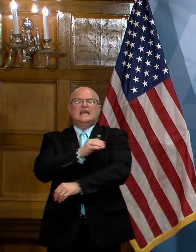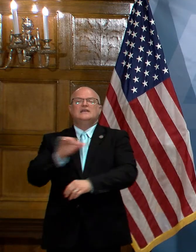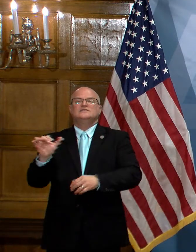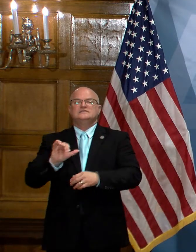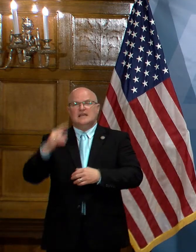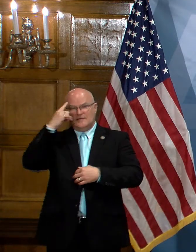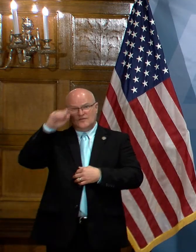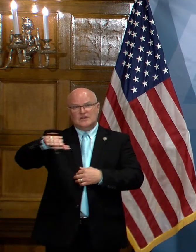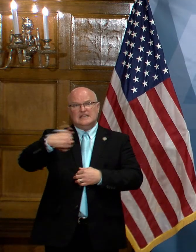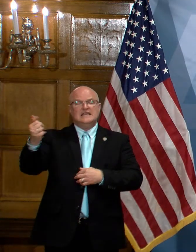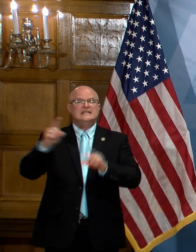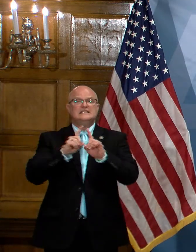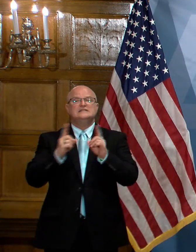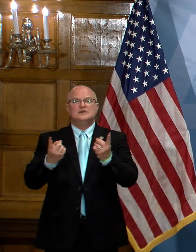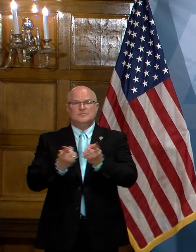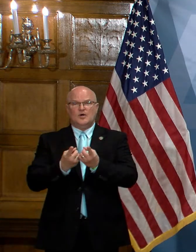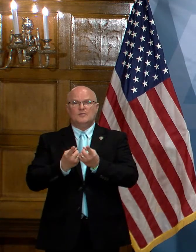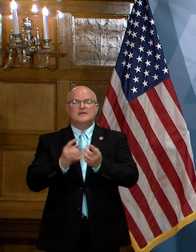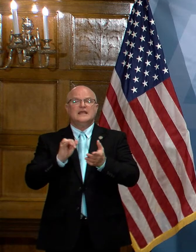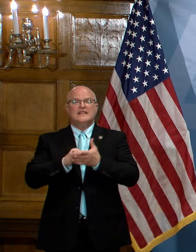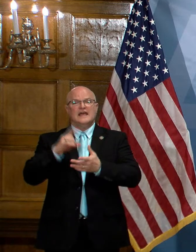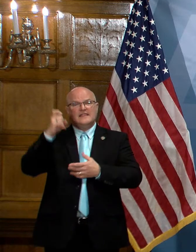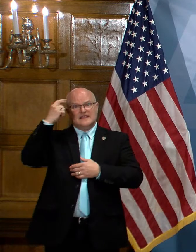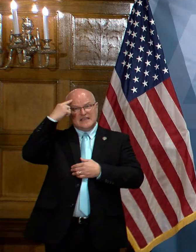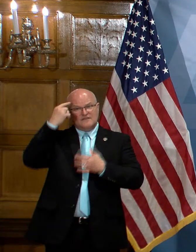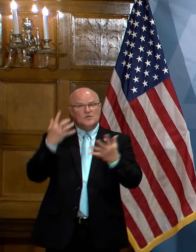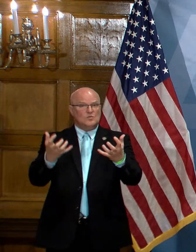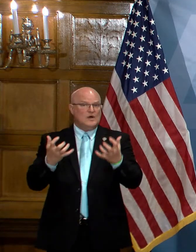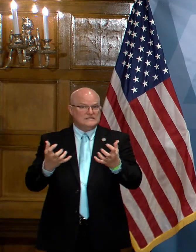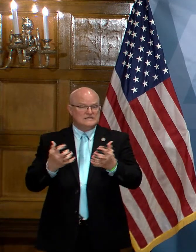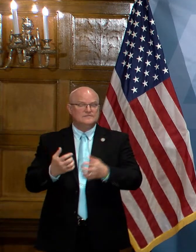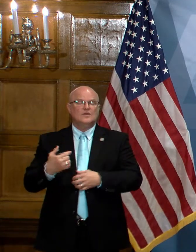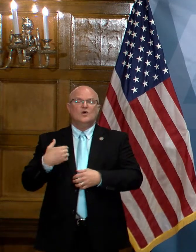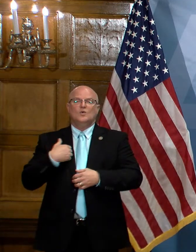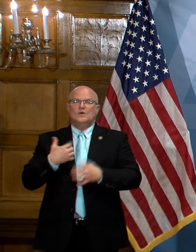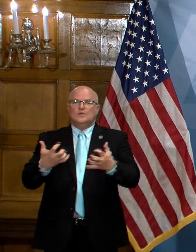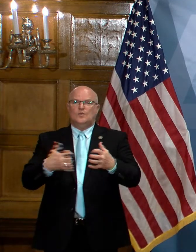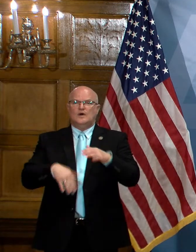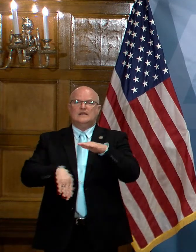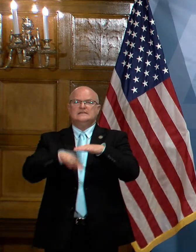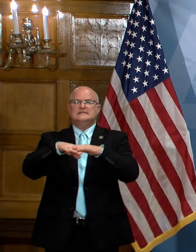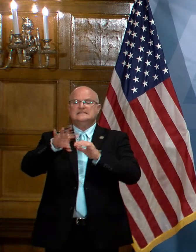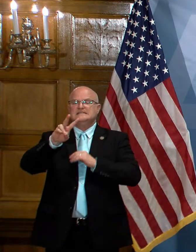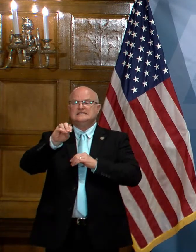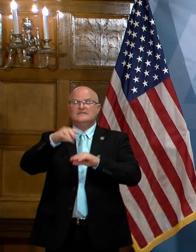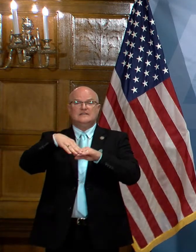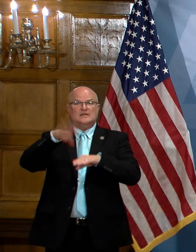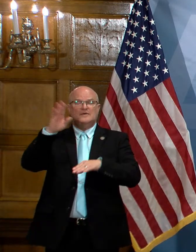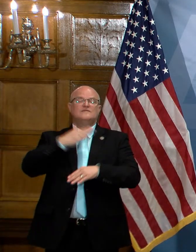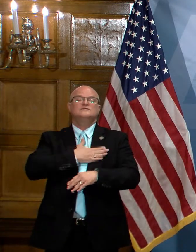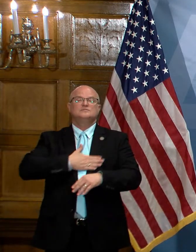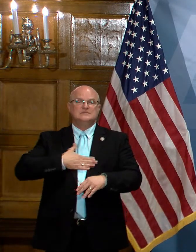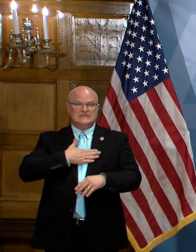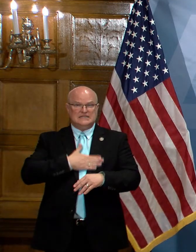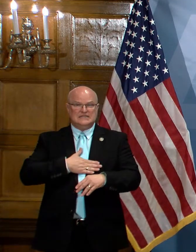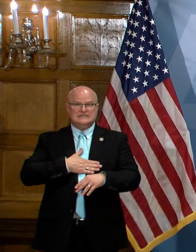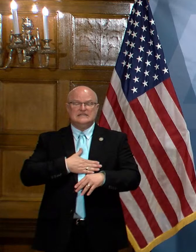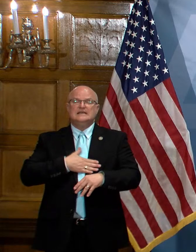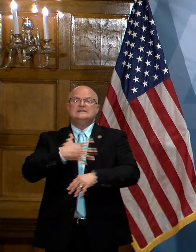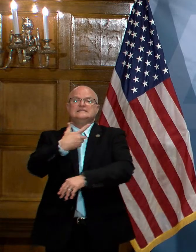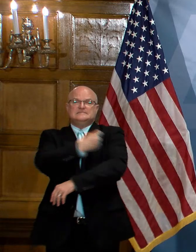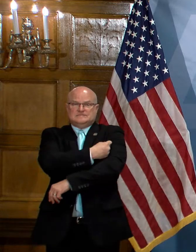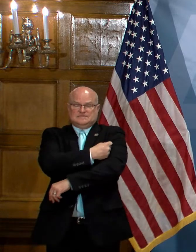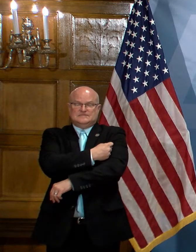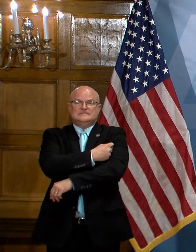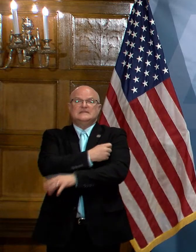same for any department of the government that wishes this. We want to get to 70 and above. So please, take that